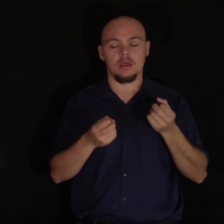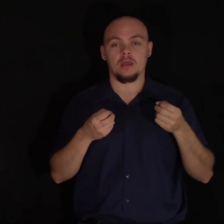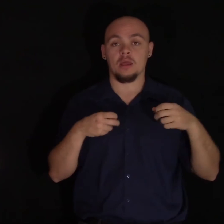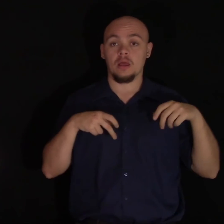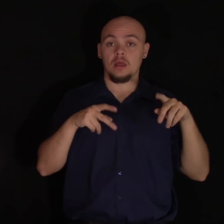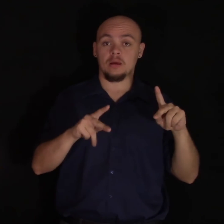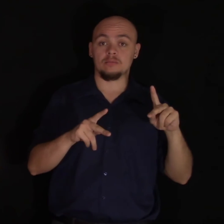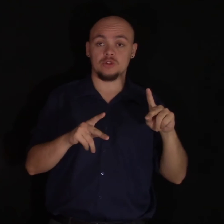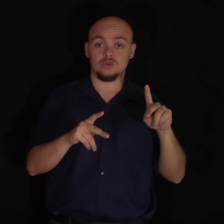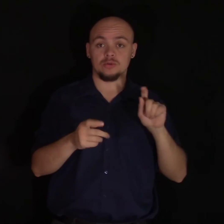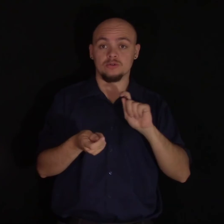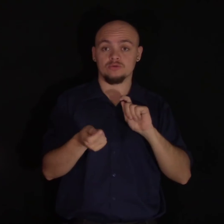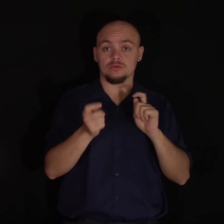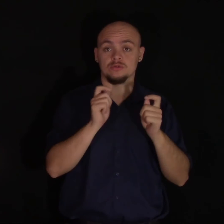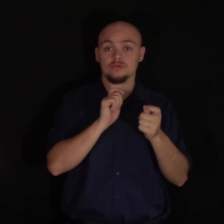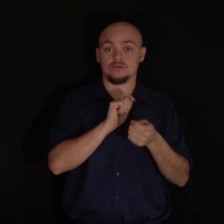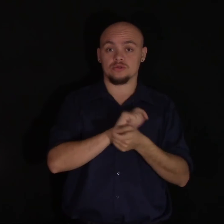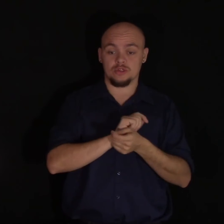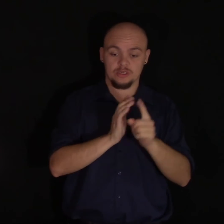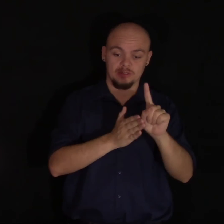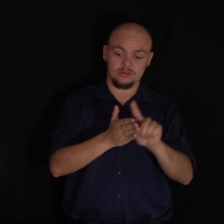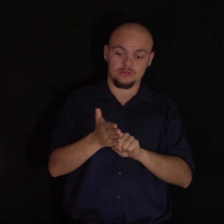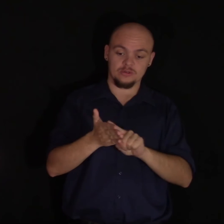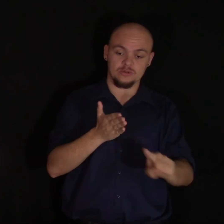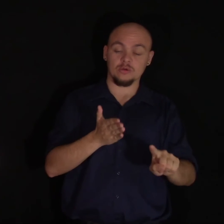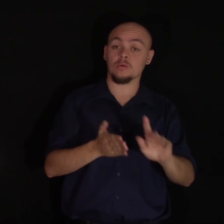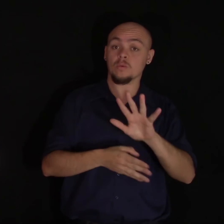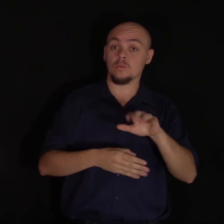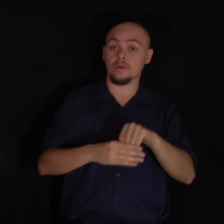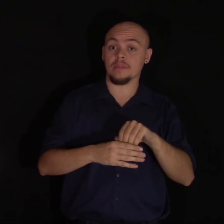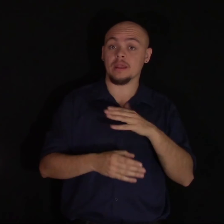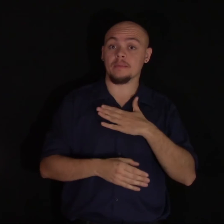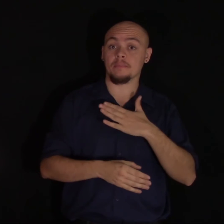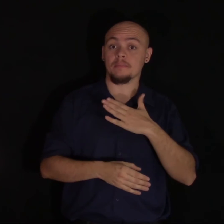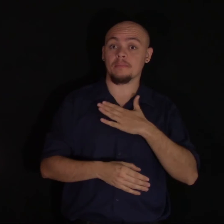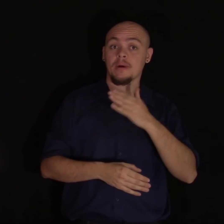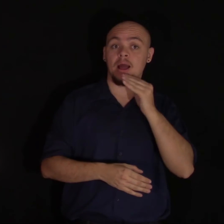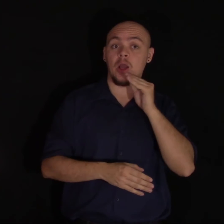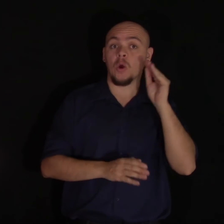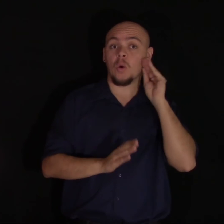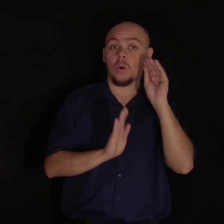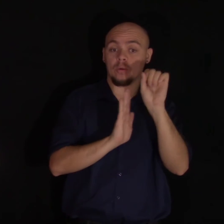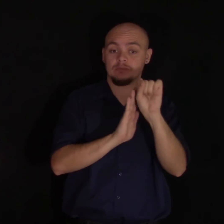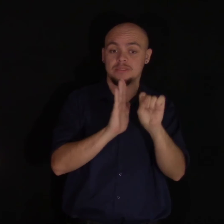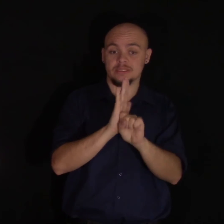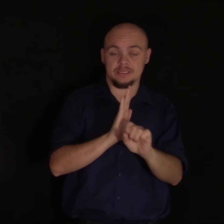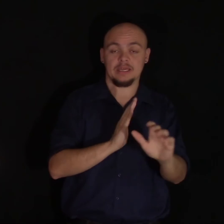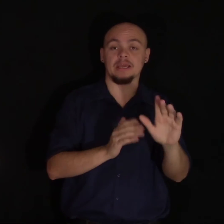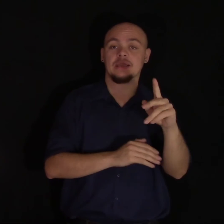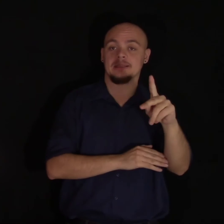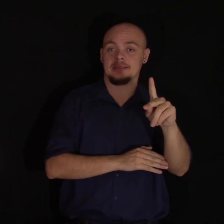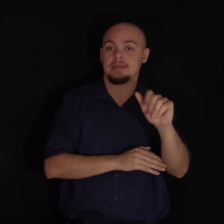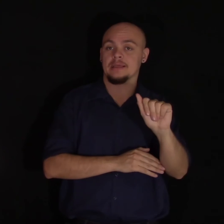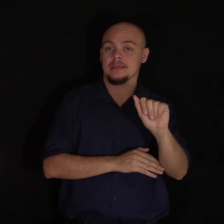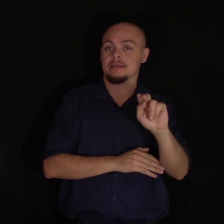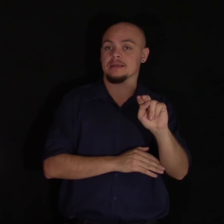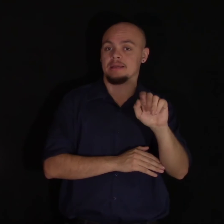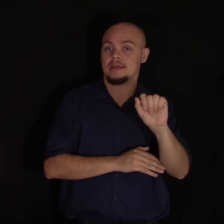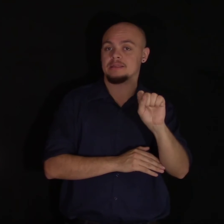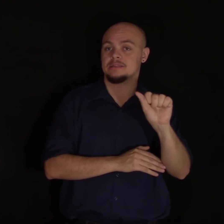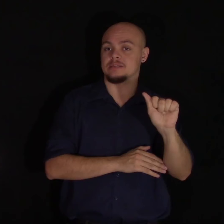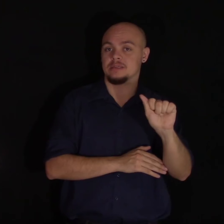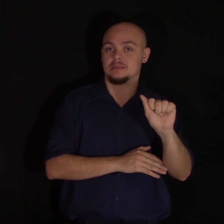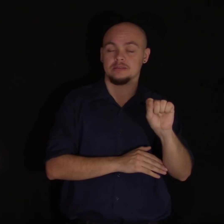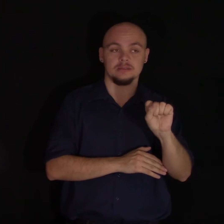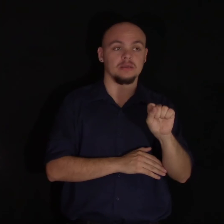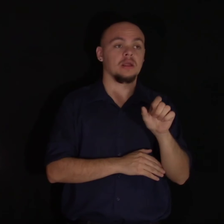to change the atmosphere of discrimination in my own home state of Kansas. In February, the Kansas